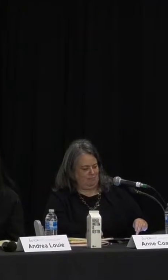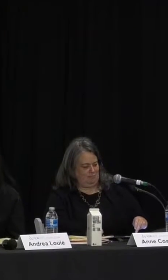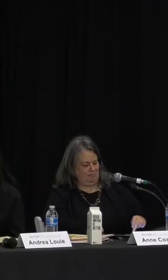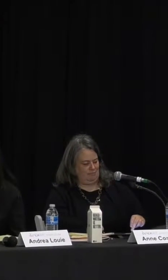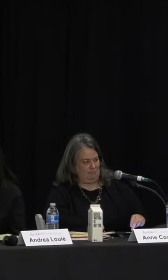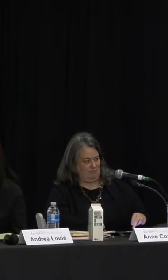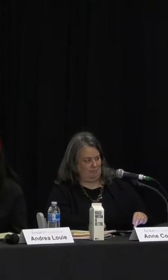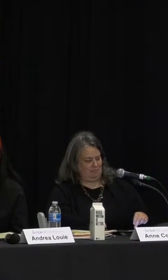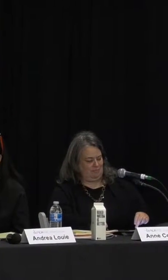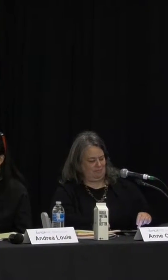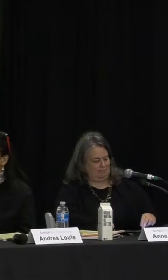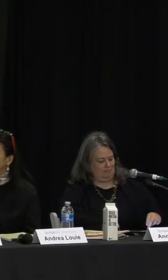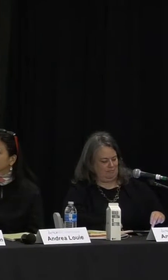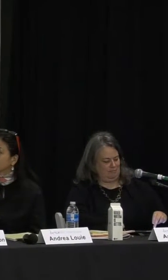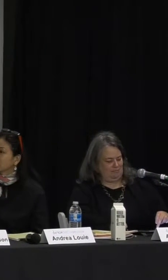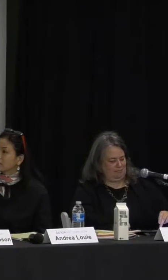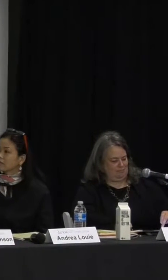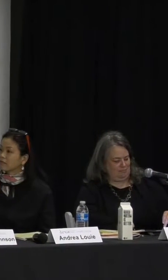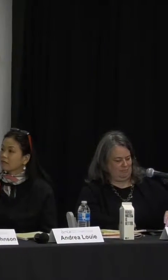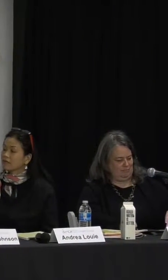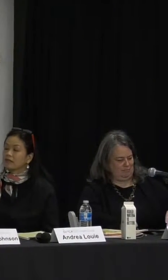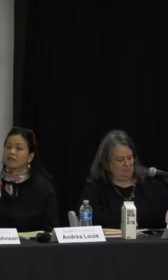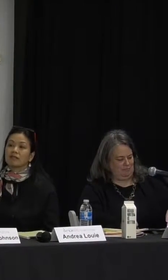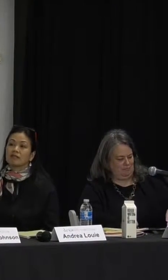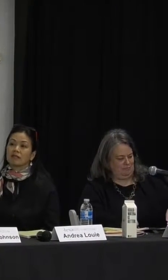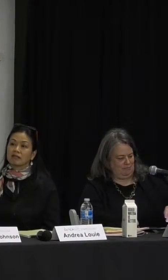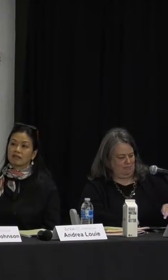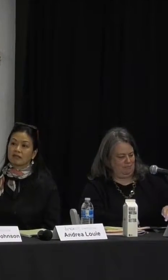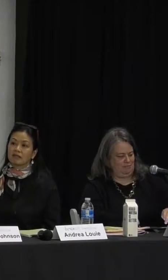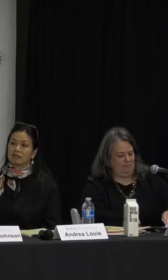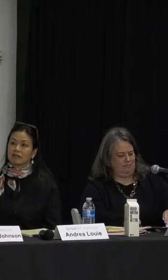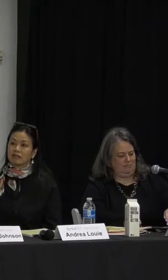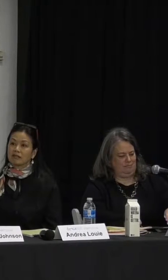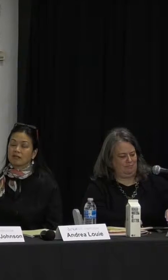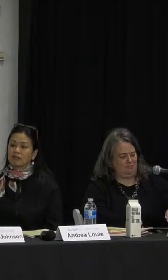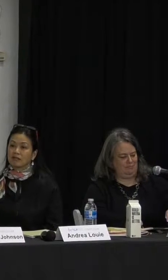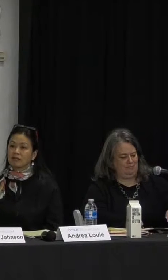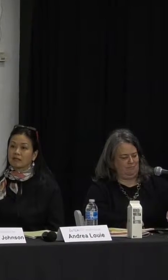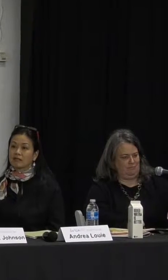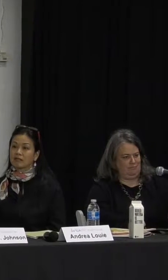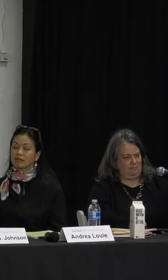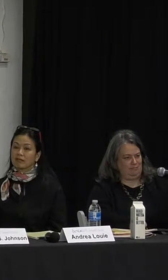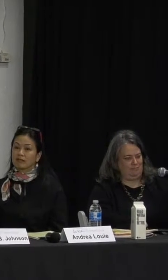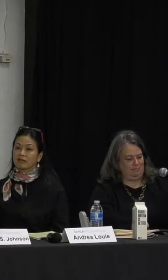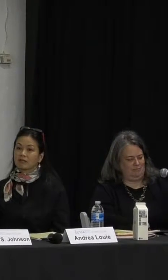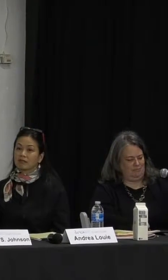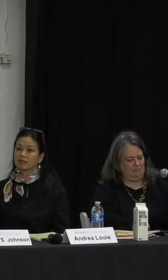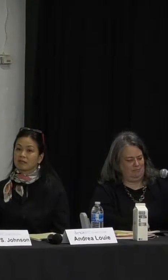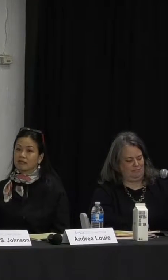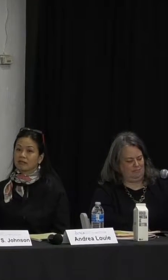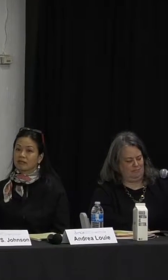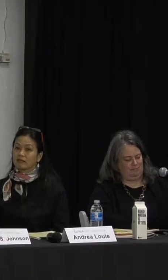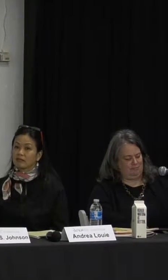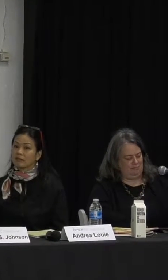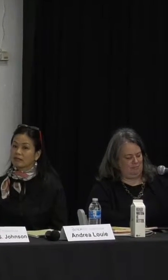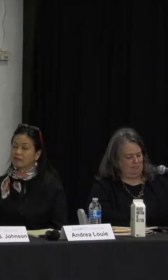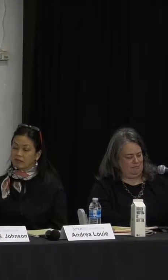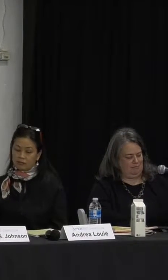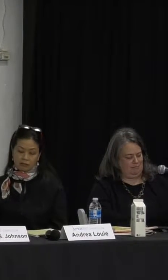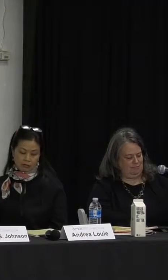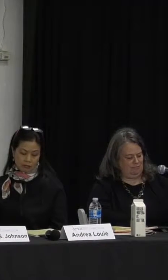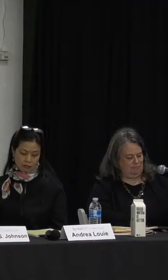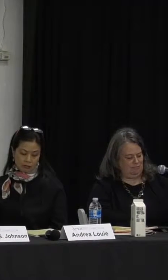What I can say, just based on WOCA's membership, is that a large portion of the women of color leading dance organizations are